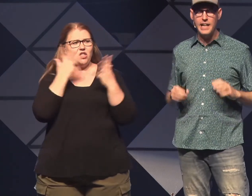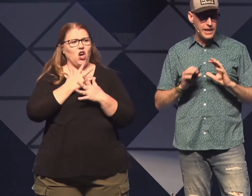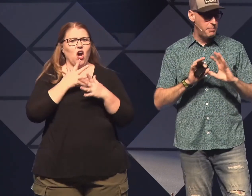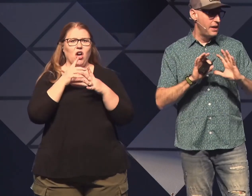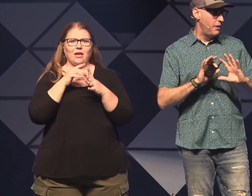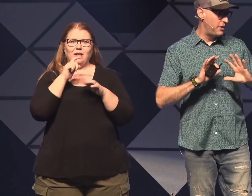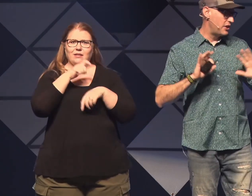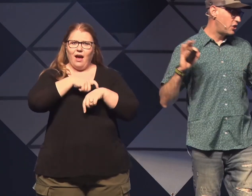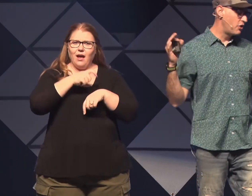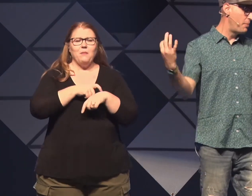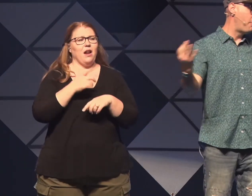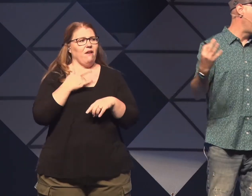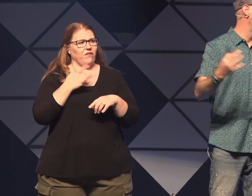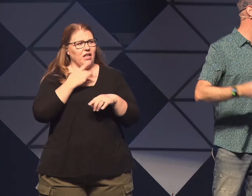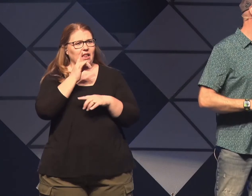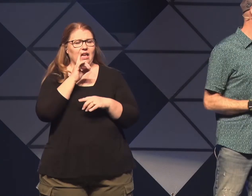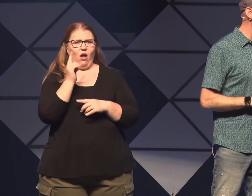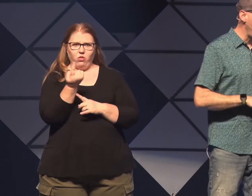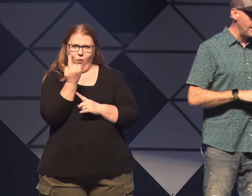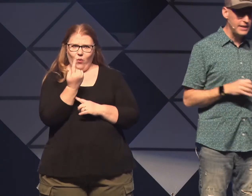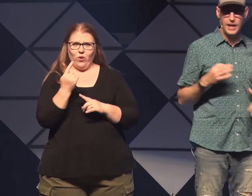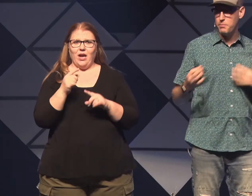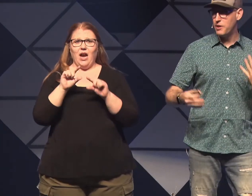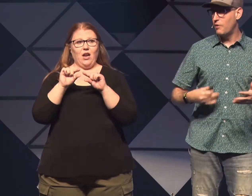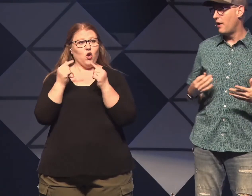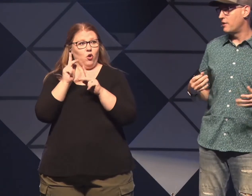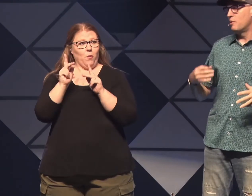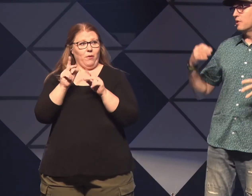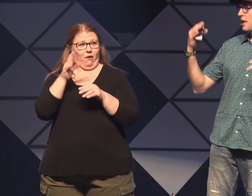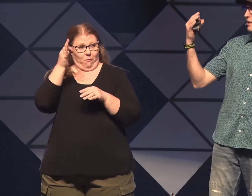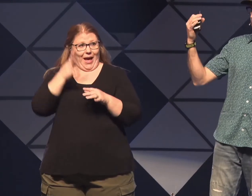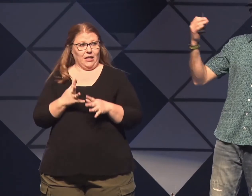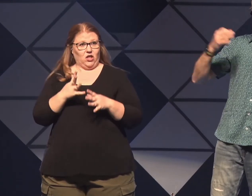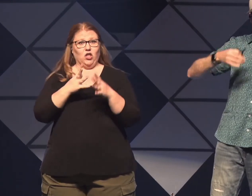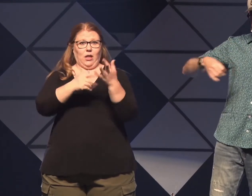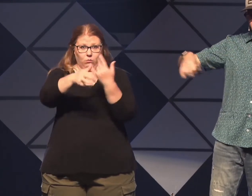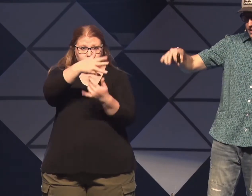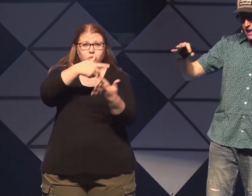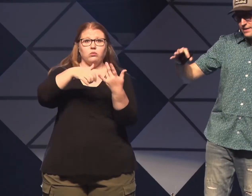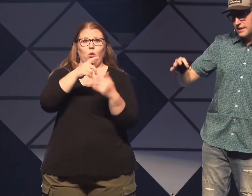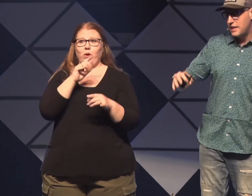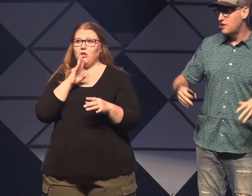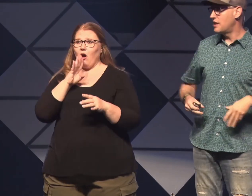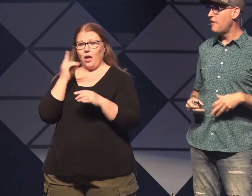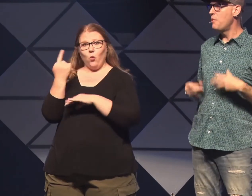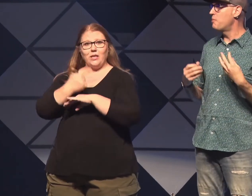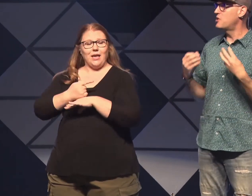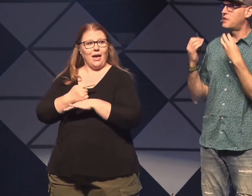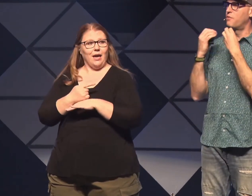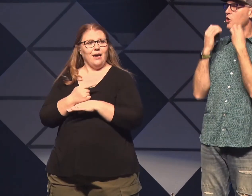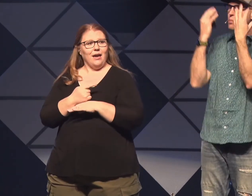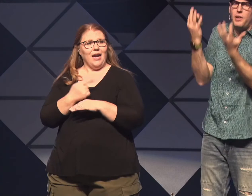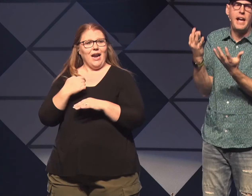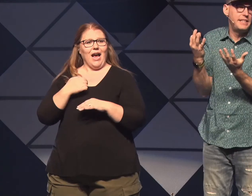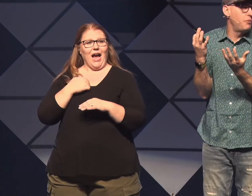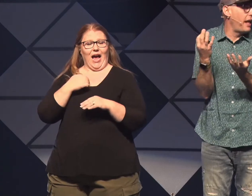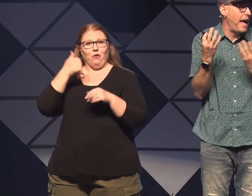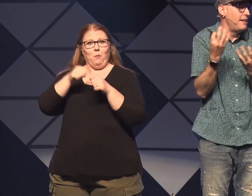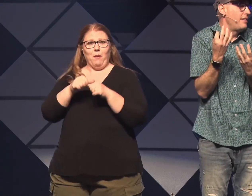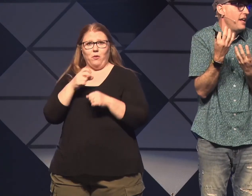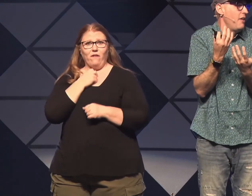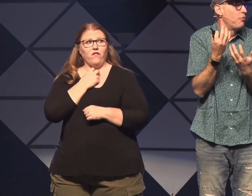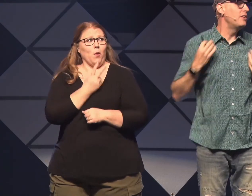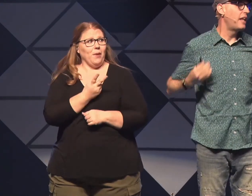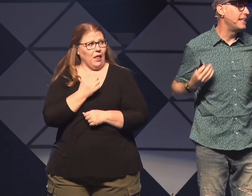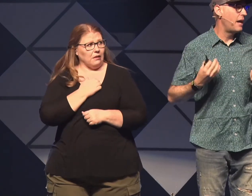alone, and I ended up with this group of pastors that I got invited to kind of be around, and we were kind of talking one day in this session. I remember just verbalizing what I